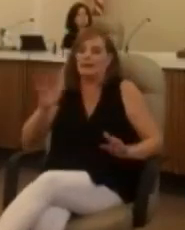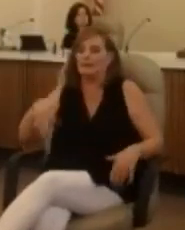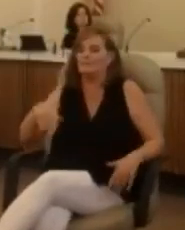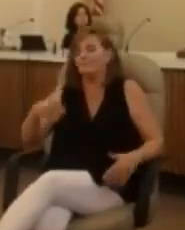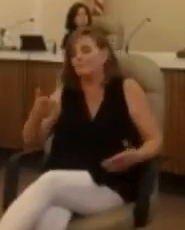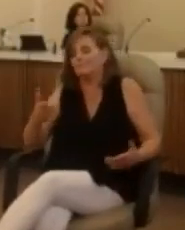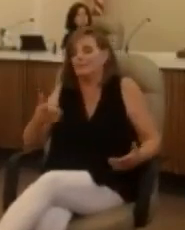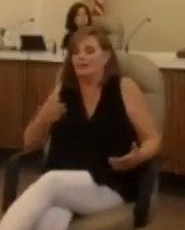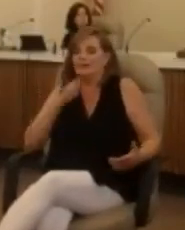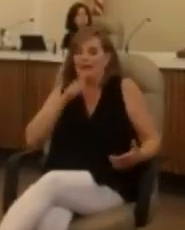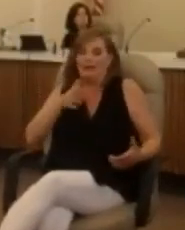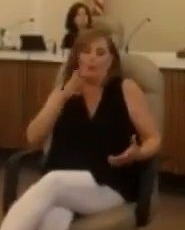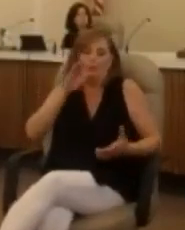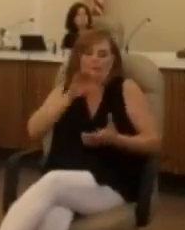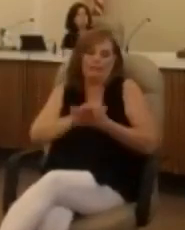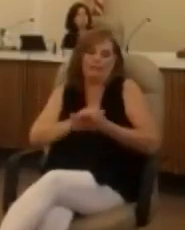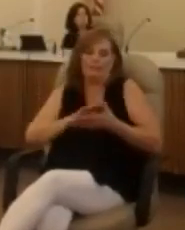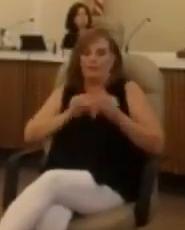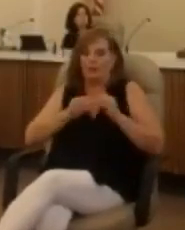I'm not going to believe the data.